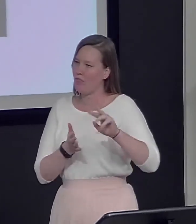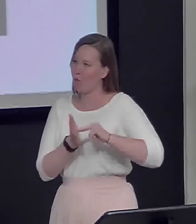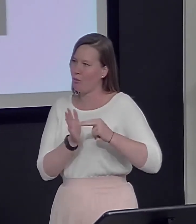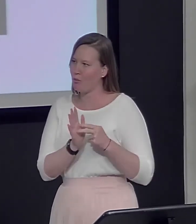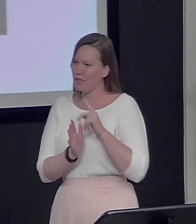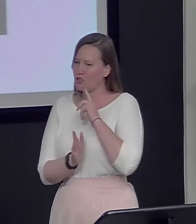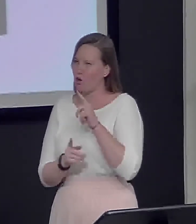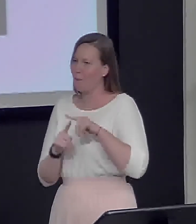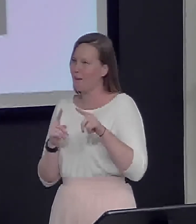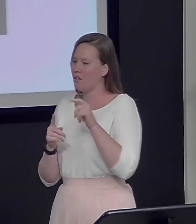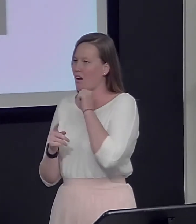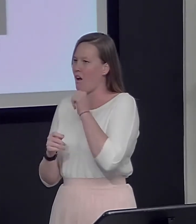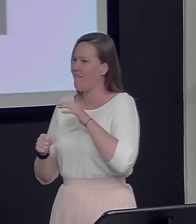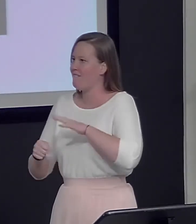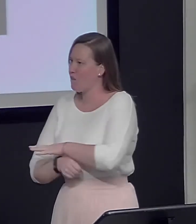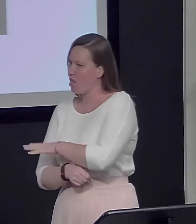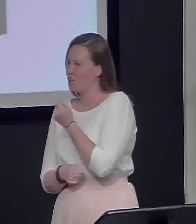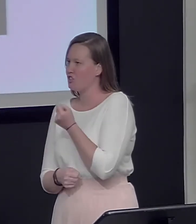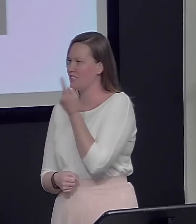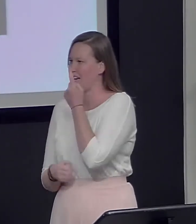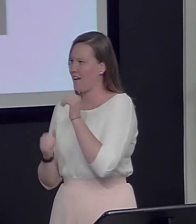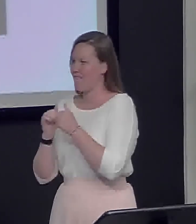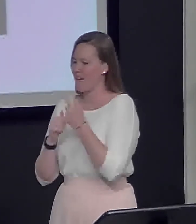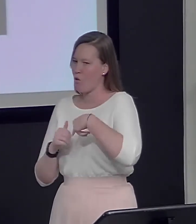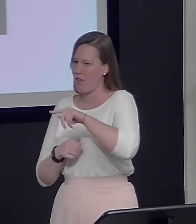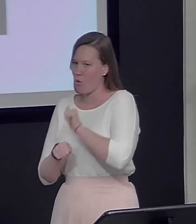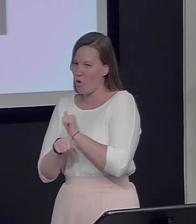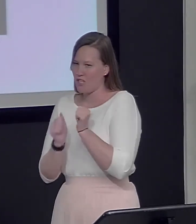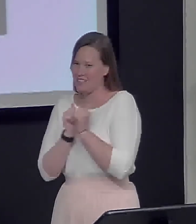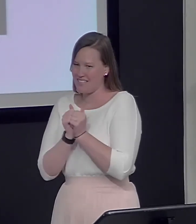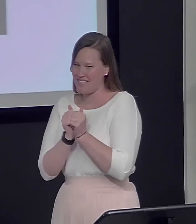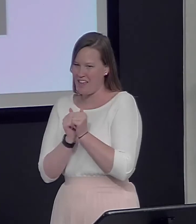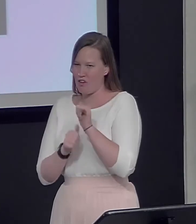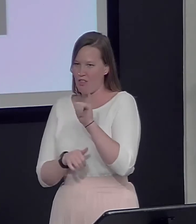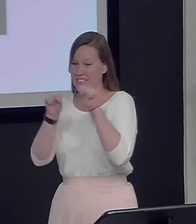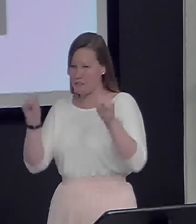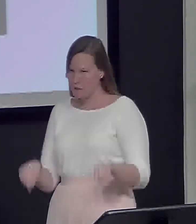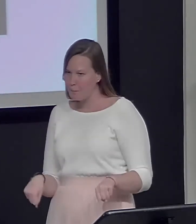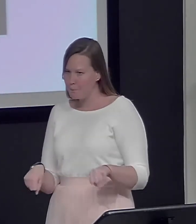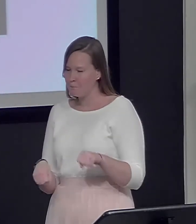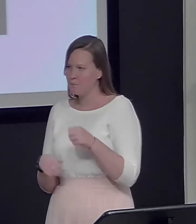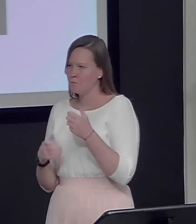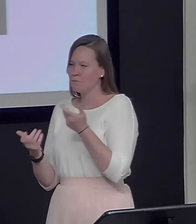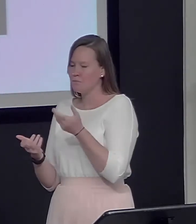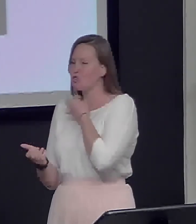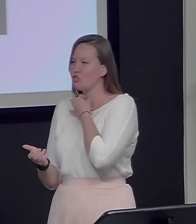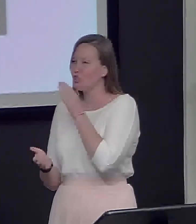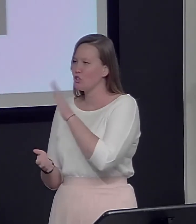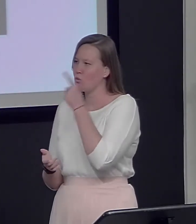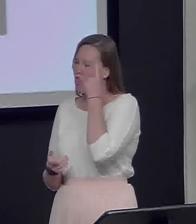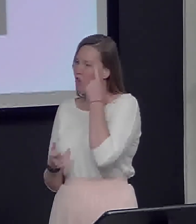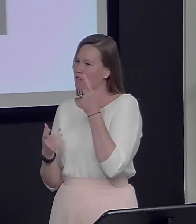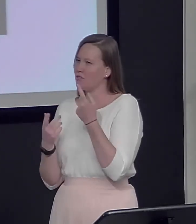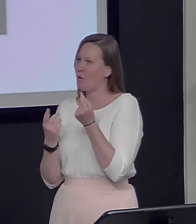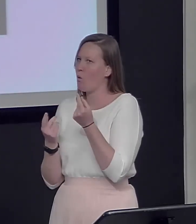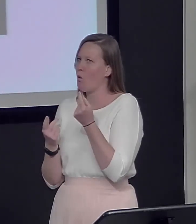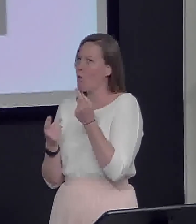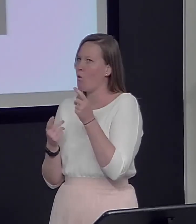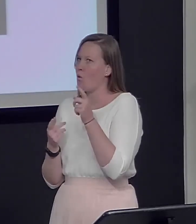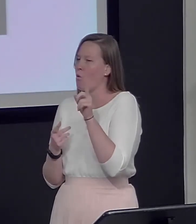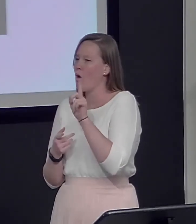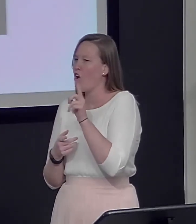good understanding of the specific areas? And we have an understanding of what their specific areas are and their purposes. We don't know how they work together like as a system. So I'm